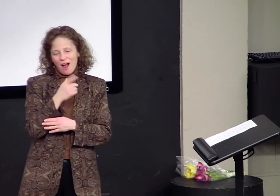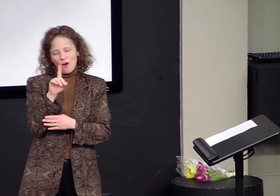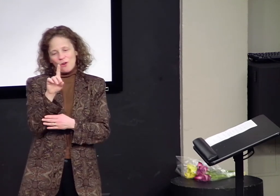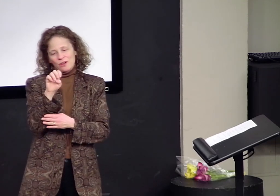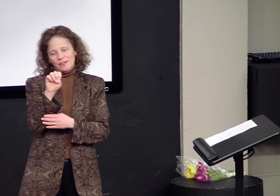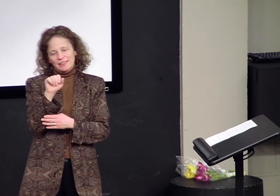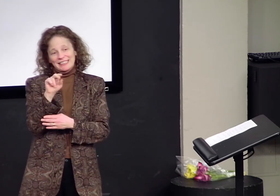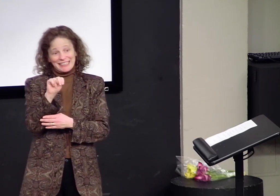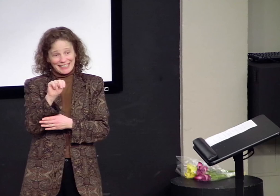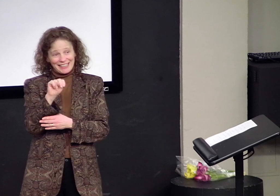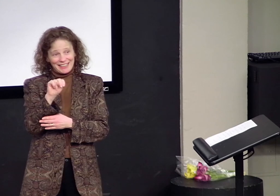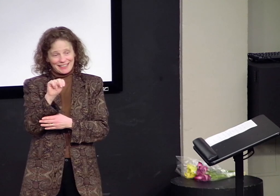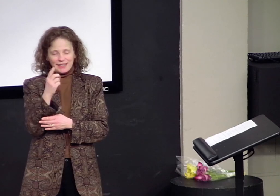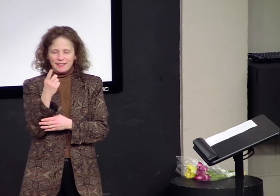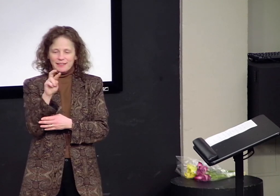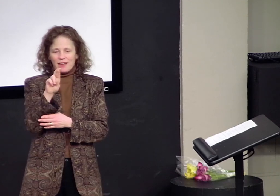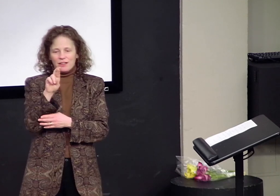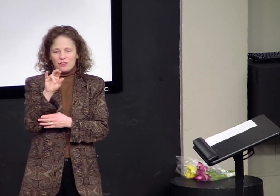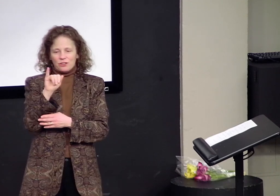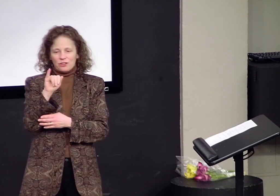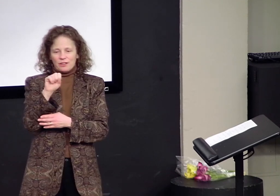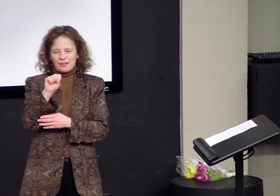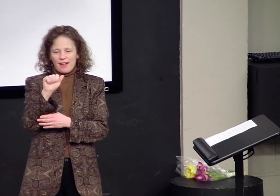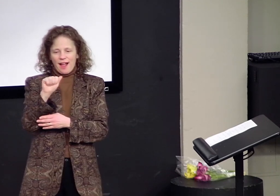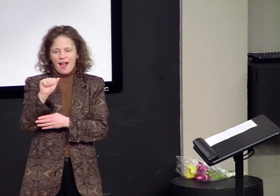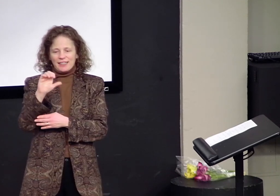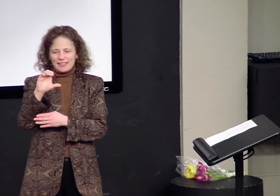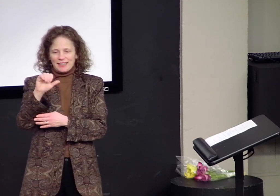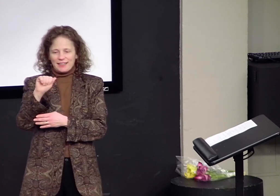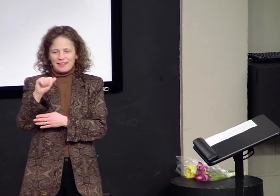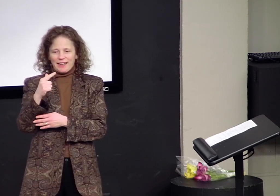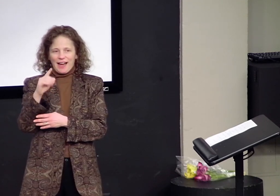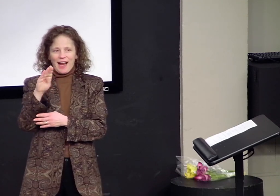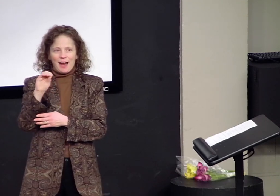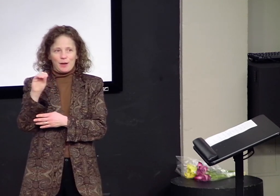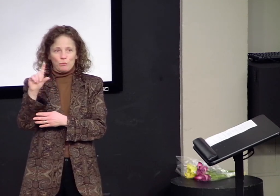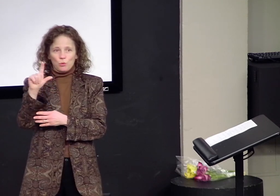to welcome our dean, Dr. Isaac Agbula,